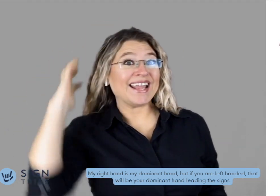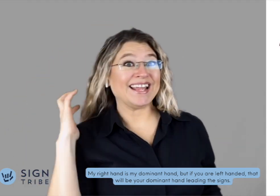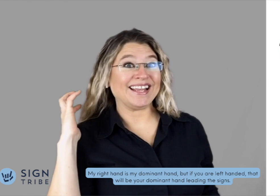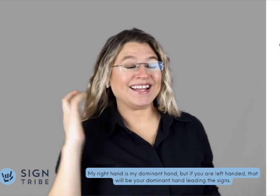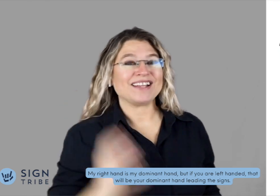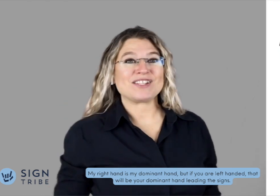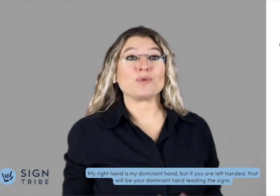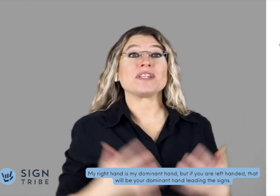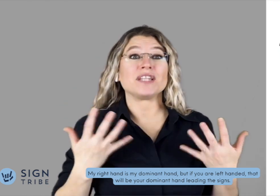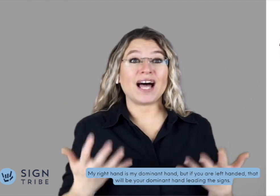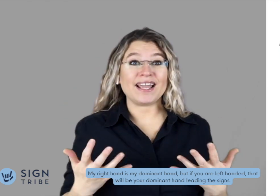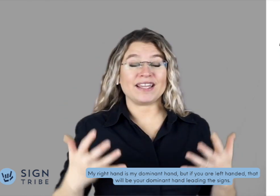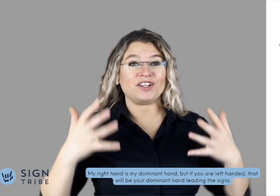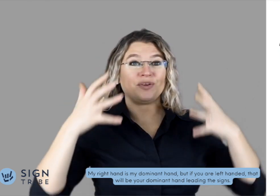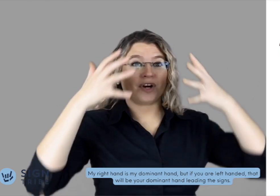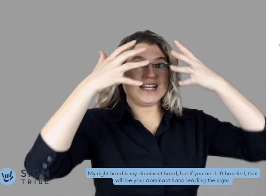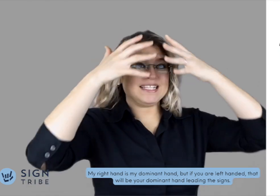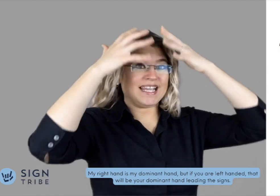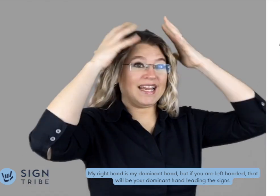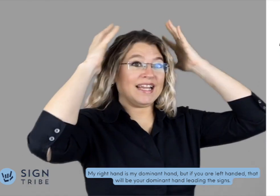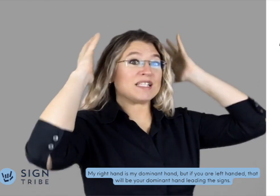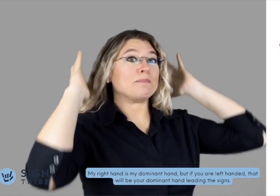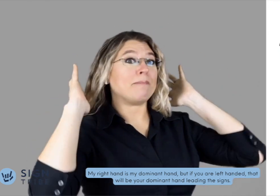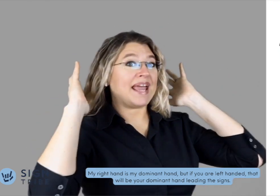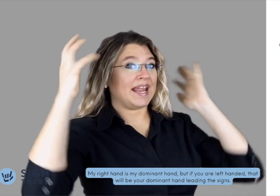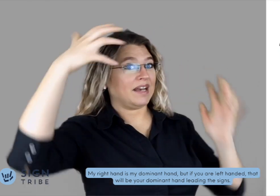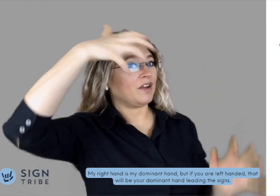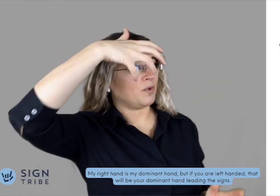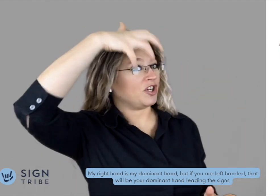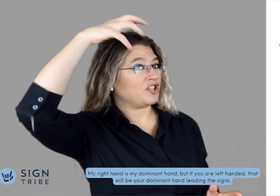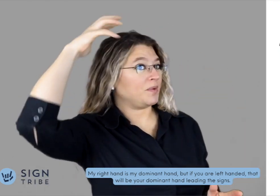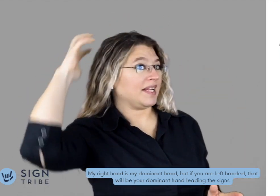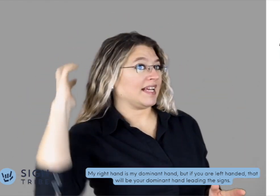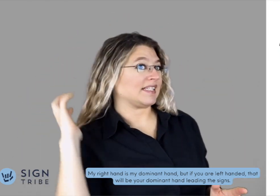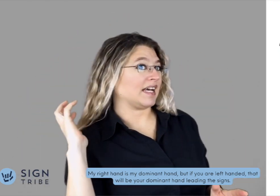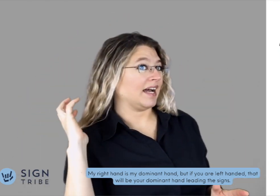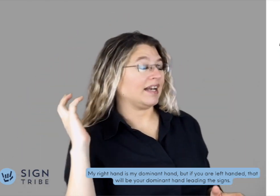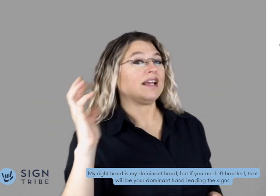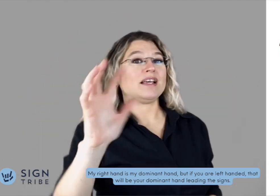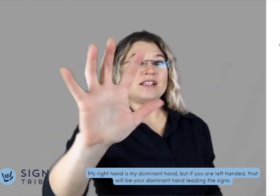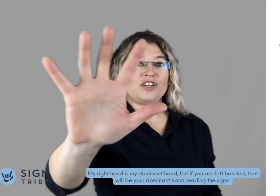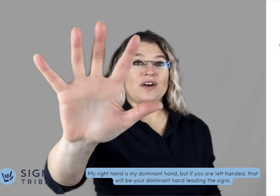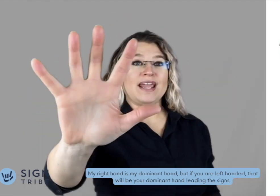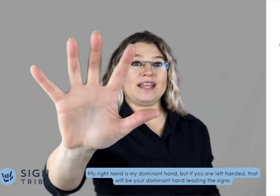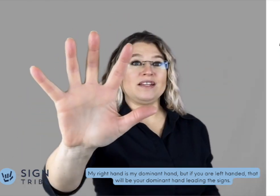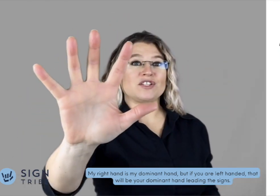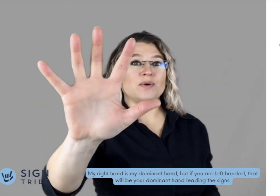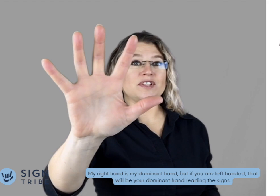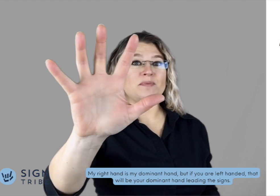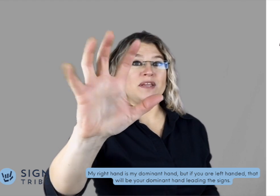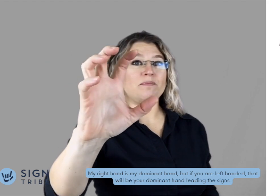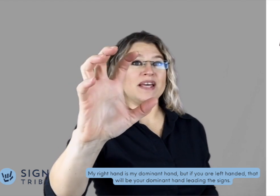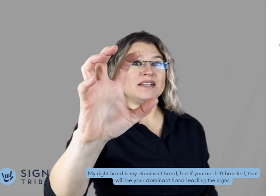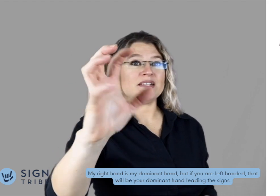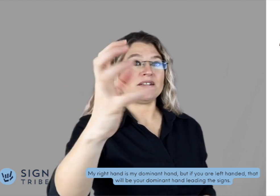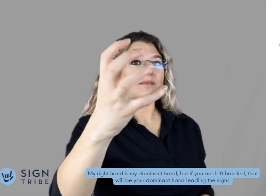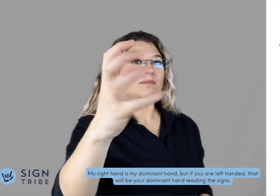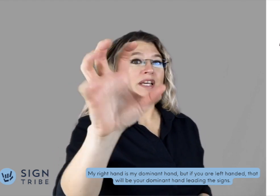Lion. So with lion, you are indicating its mane when you're doing that sign. So your hand is going to be bent in a